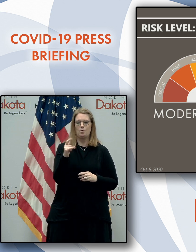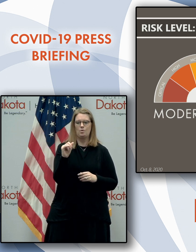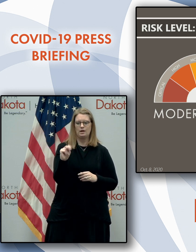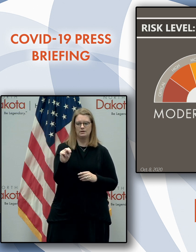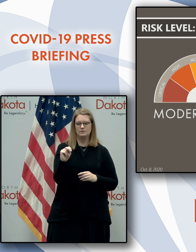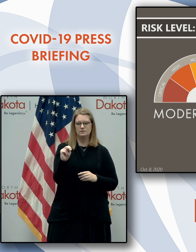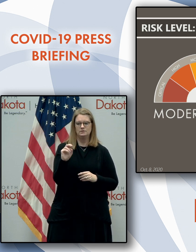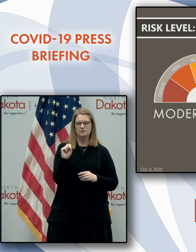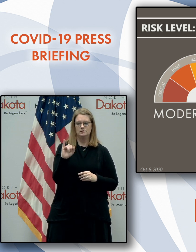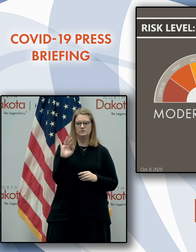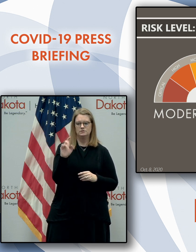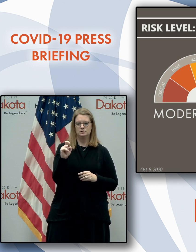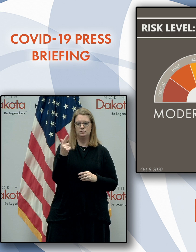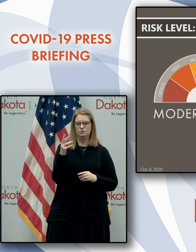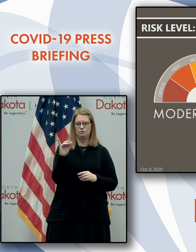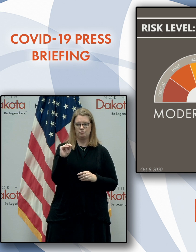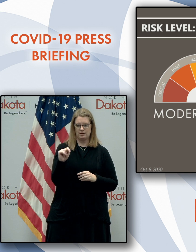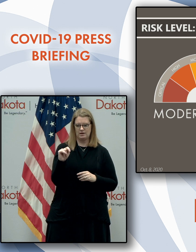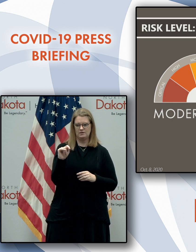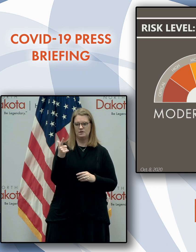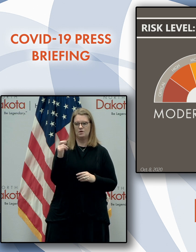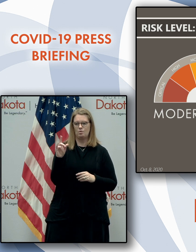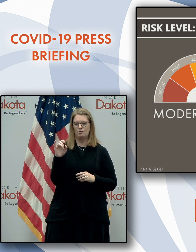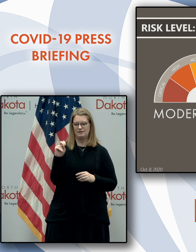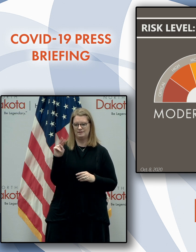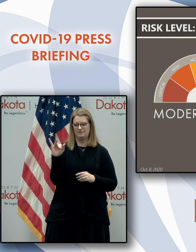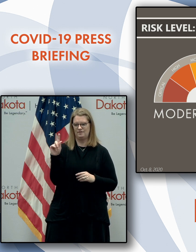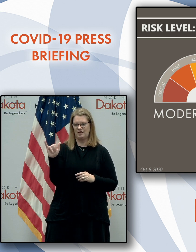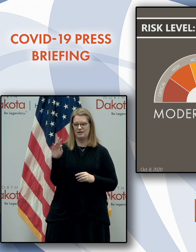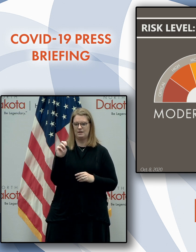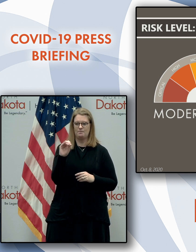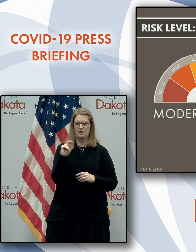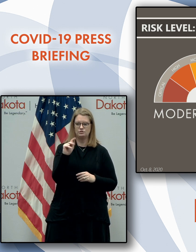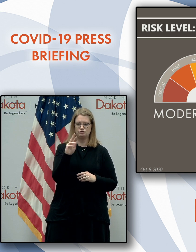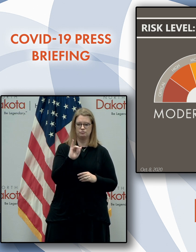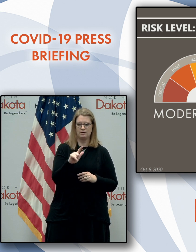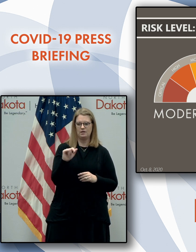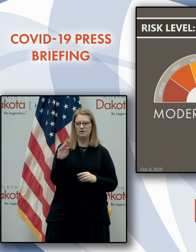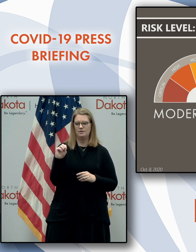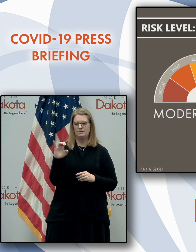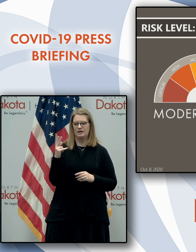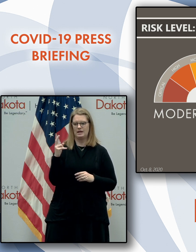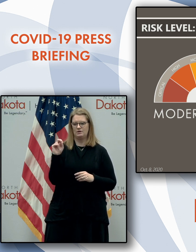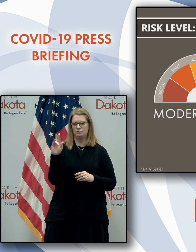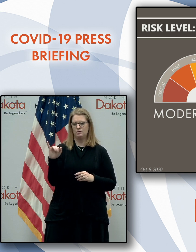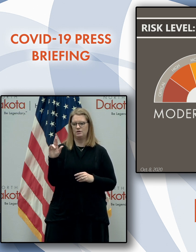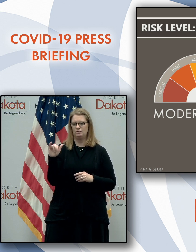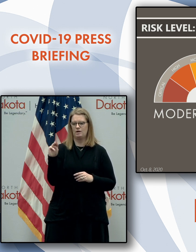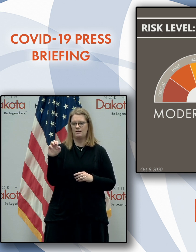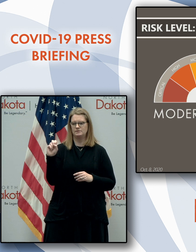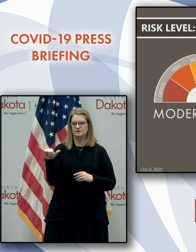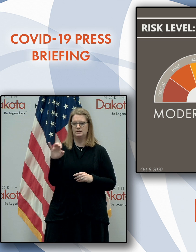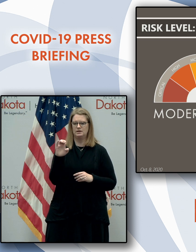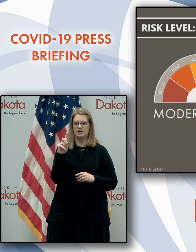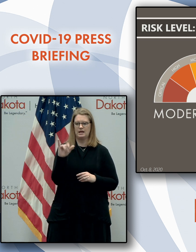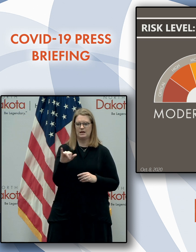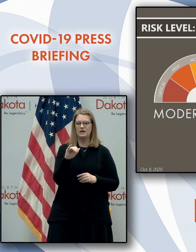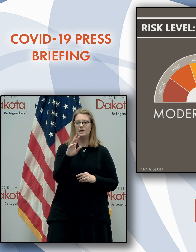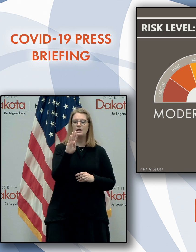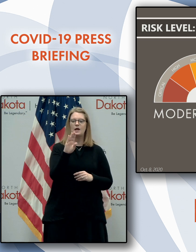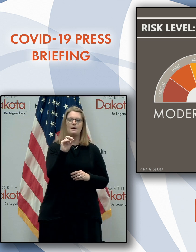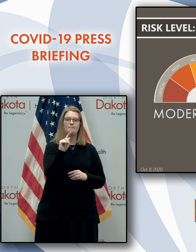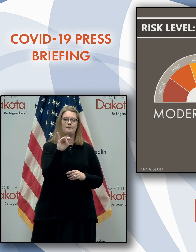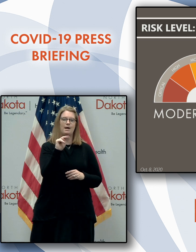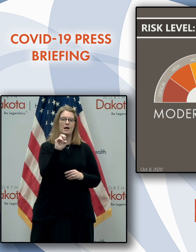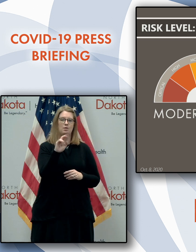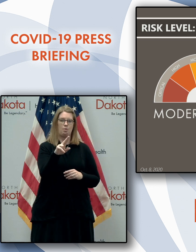Logan, Sioux, Grant, Golden Valley, Montreal, McHenry, Ramsey, Eddy, and